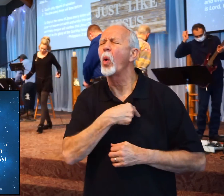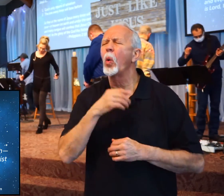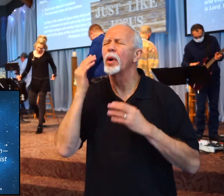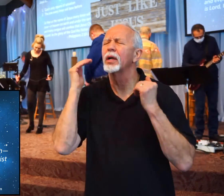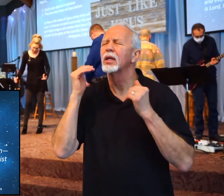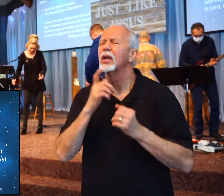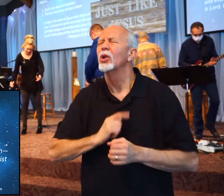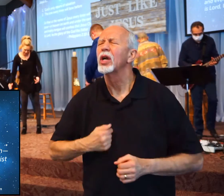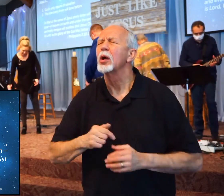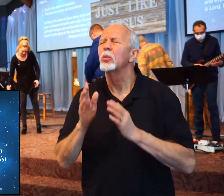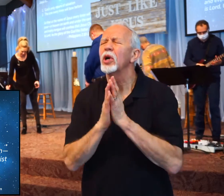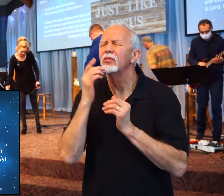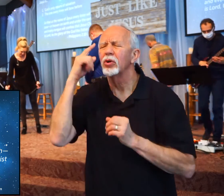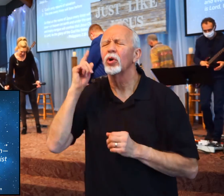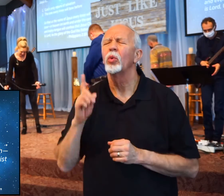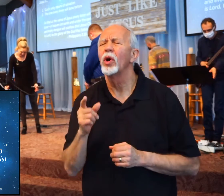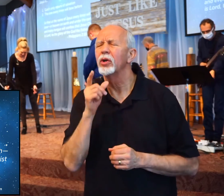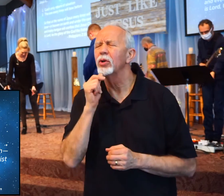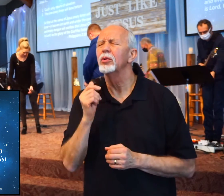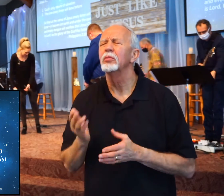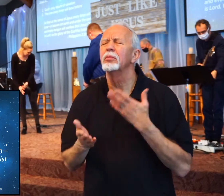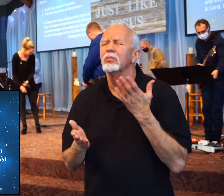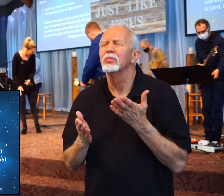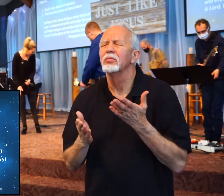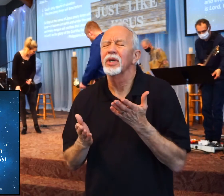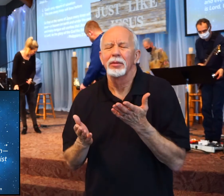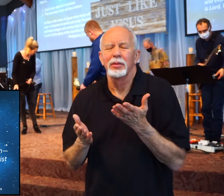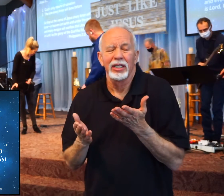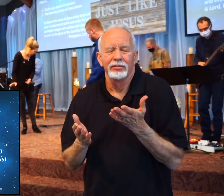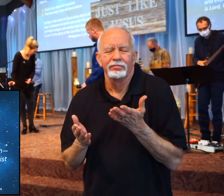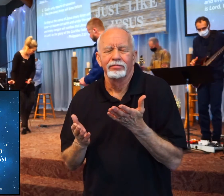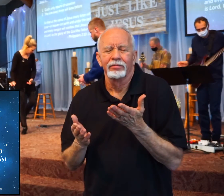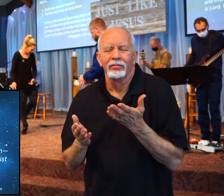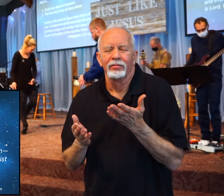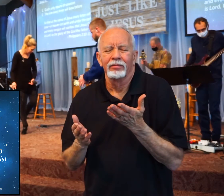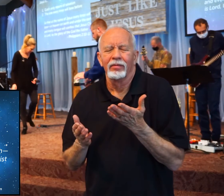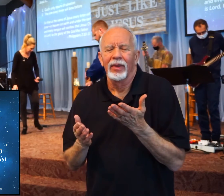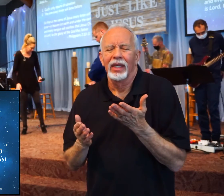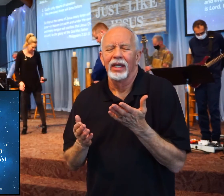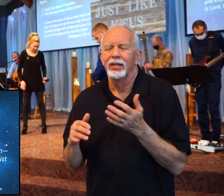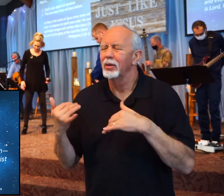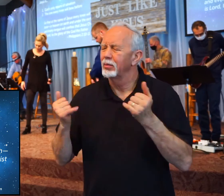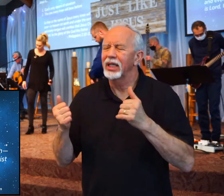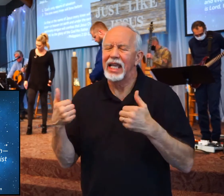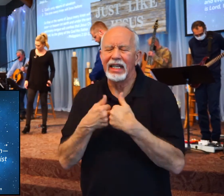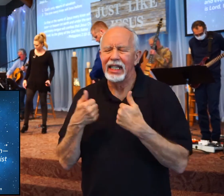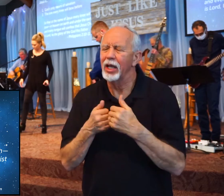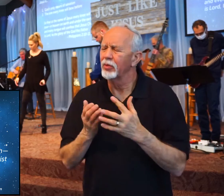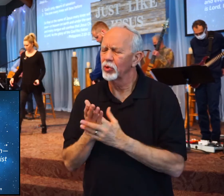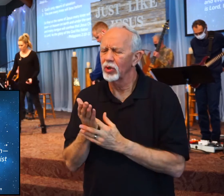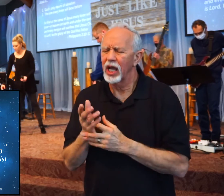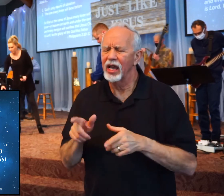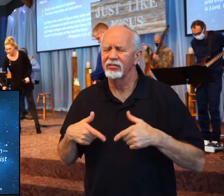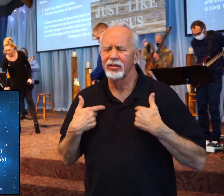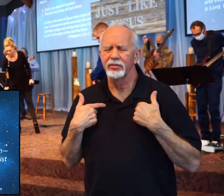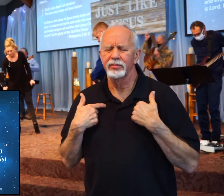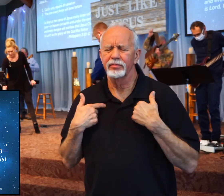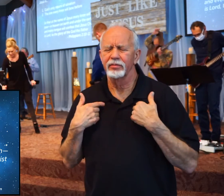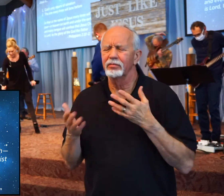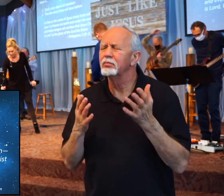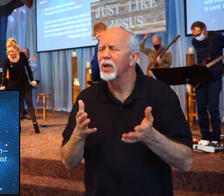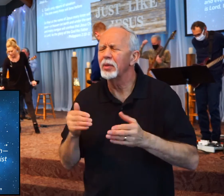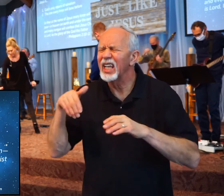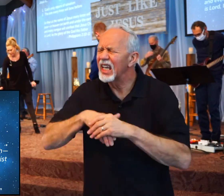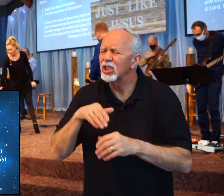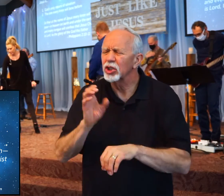But Lord, I pray for one who may be within the sound of my voice today, who has been playing a game through life. Maybe they've been in